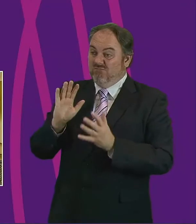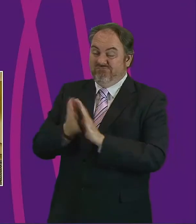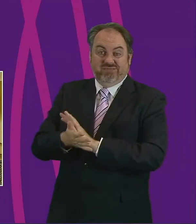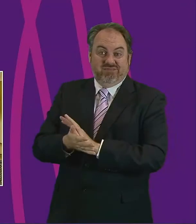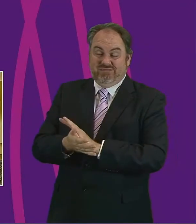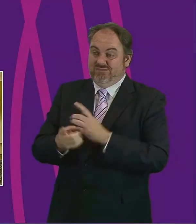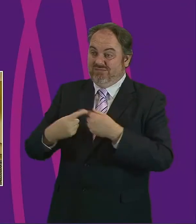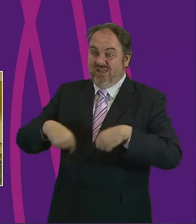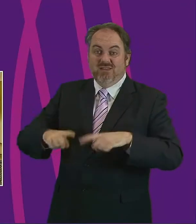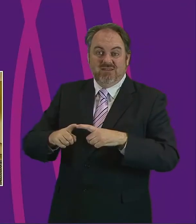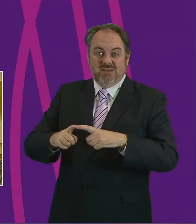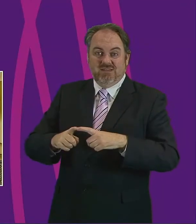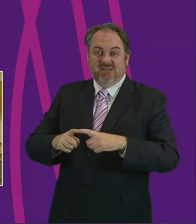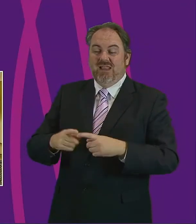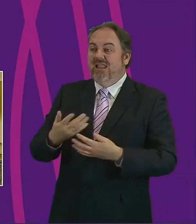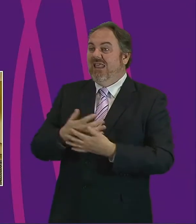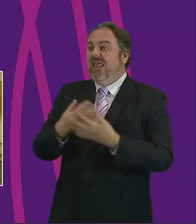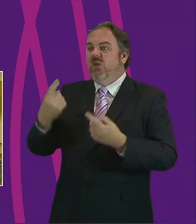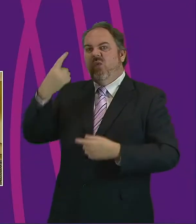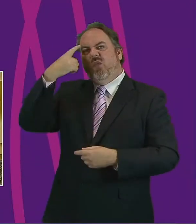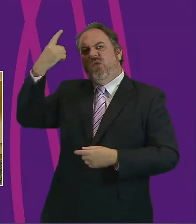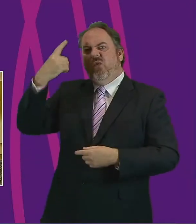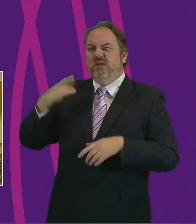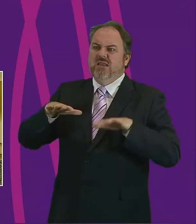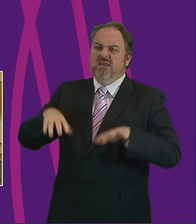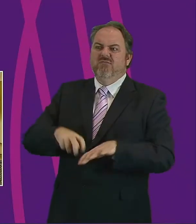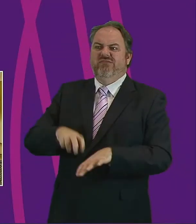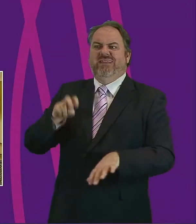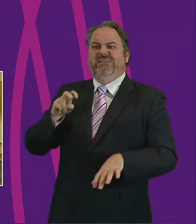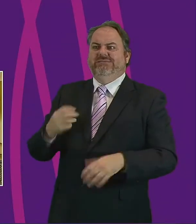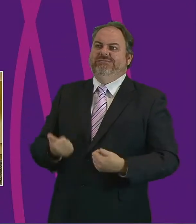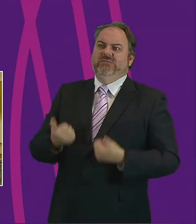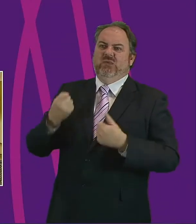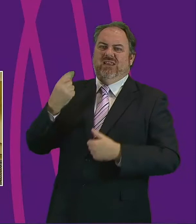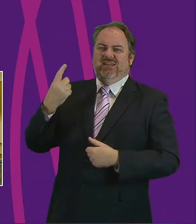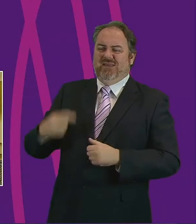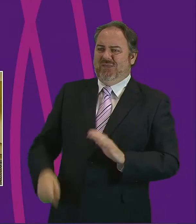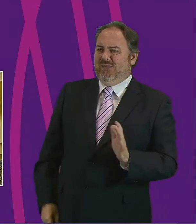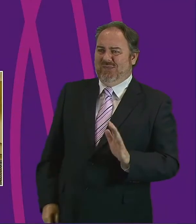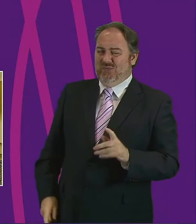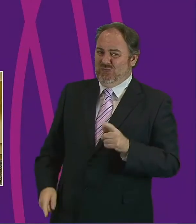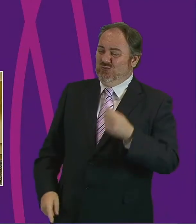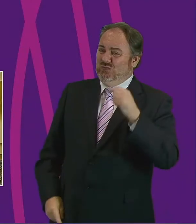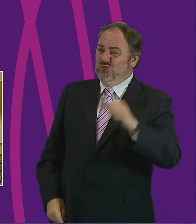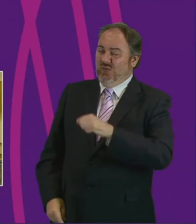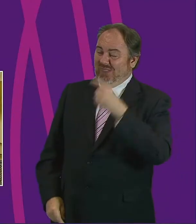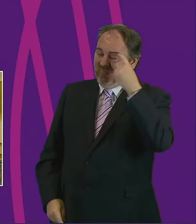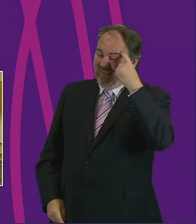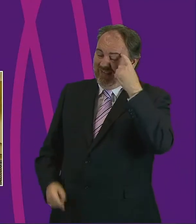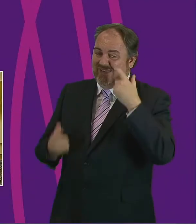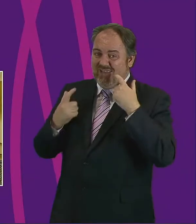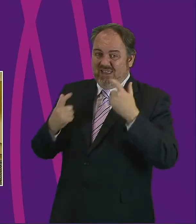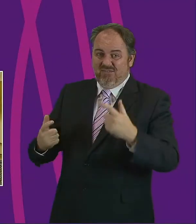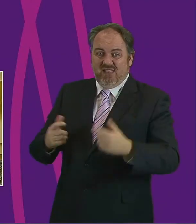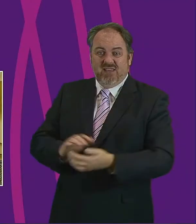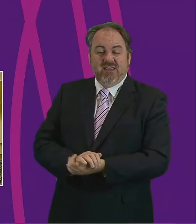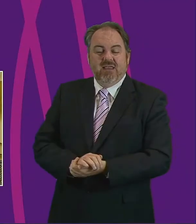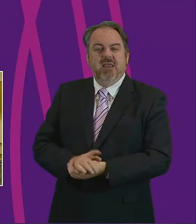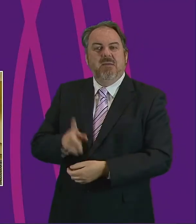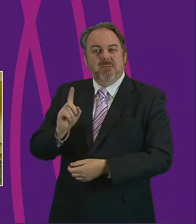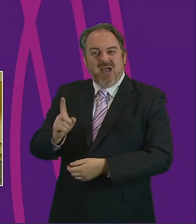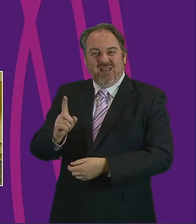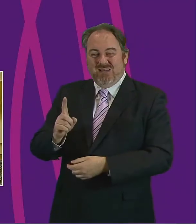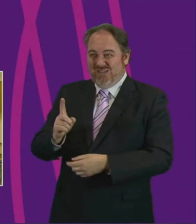best of times, anybody who contemplated that really has serious questions to answer. But to contemplate that